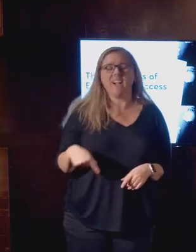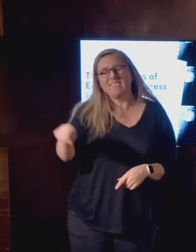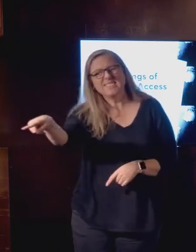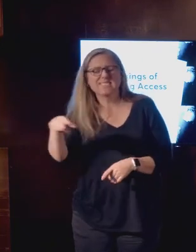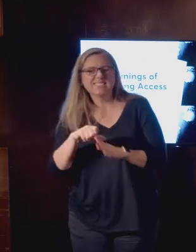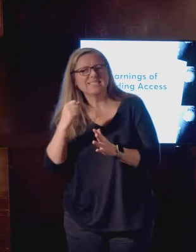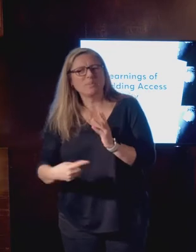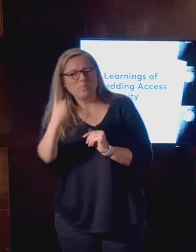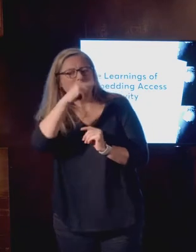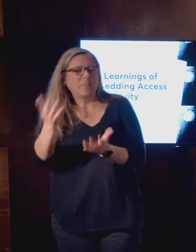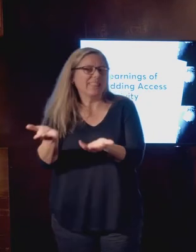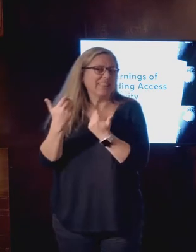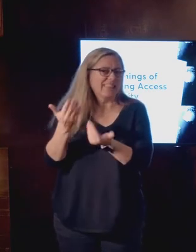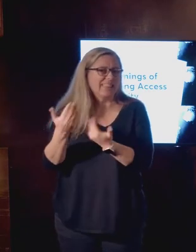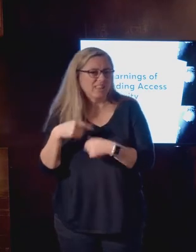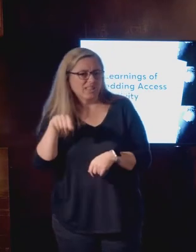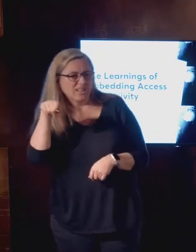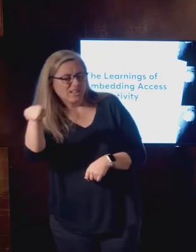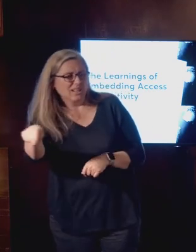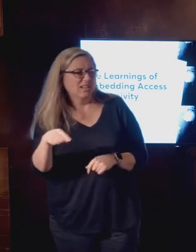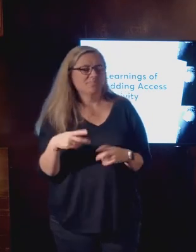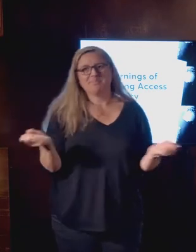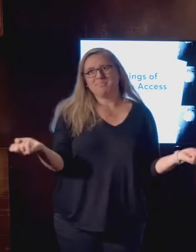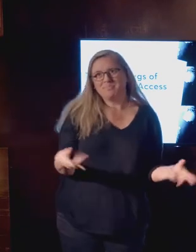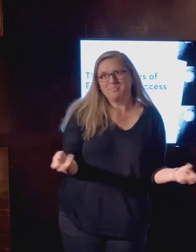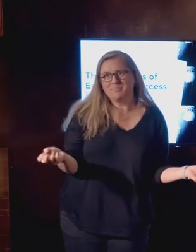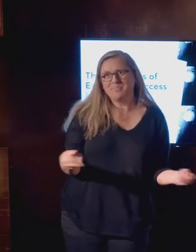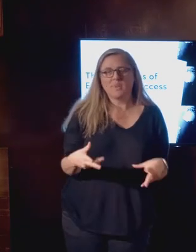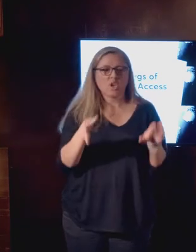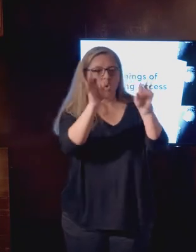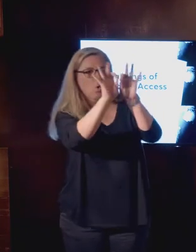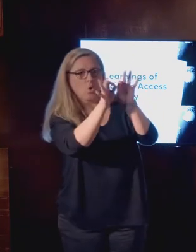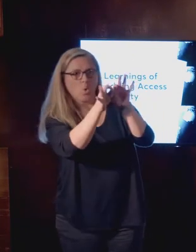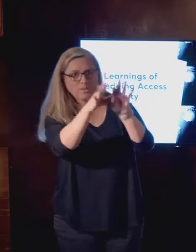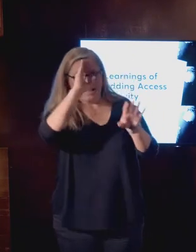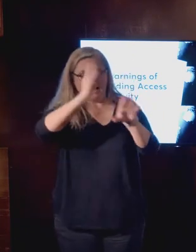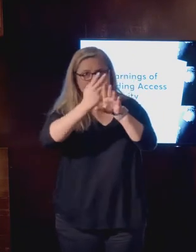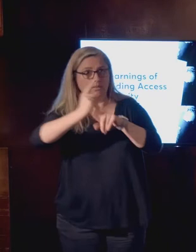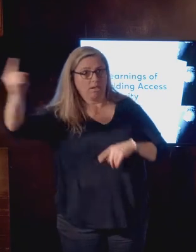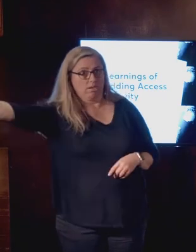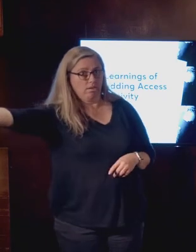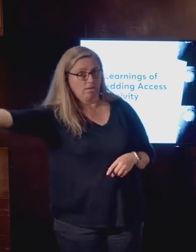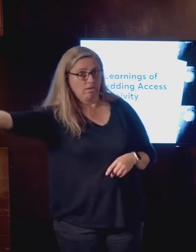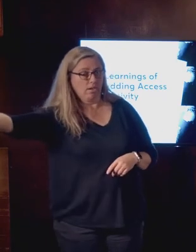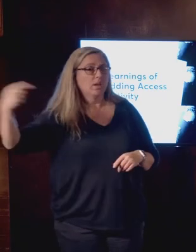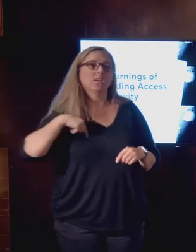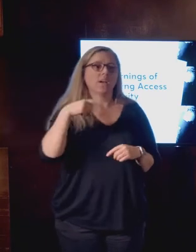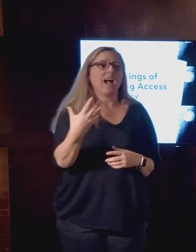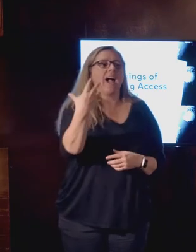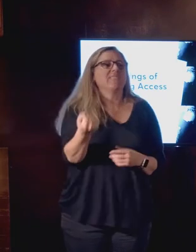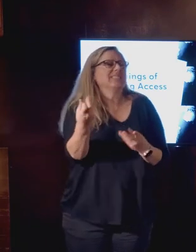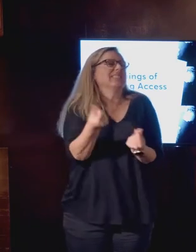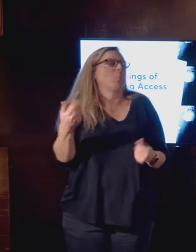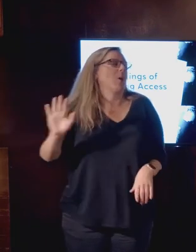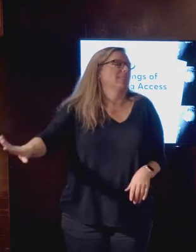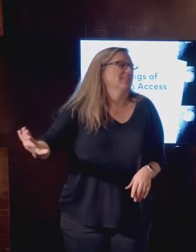disability, whether it's through the use of clunky subtitles or interpreters virtually hidden in the wings. They've got somebody at the